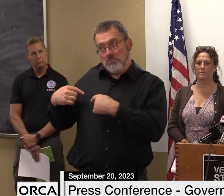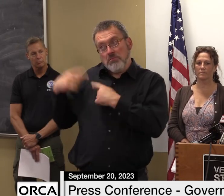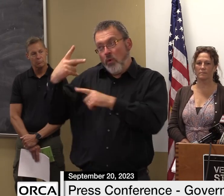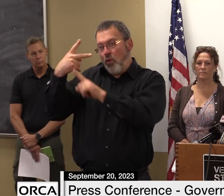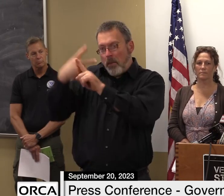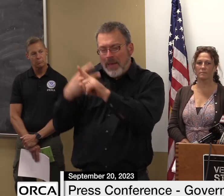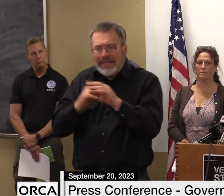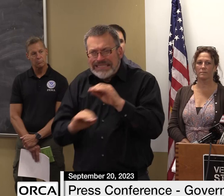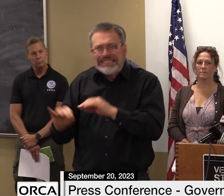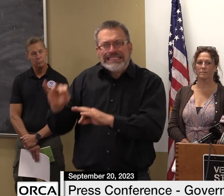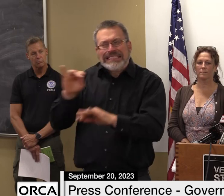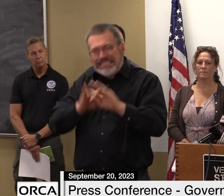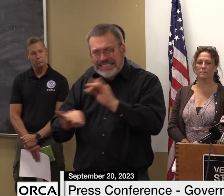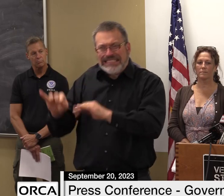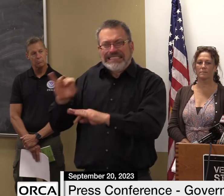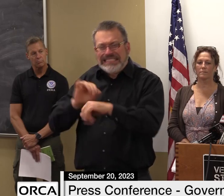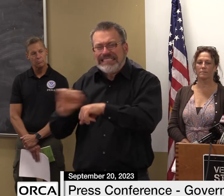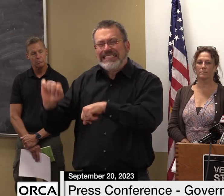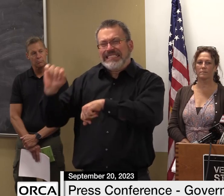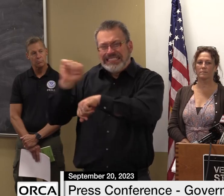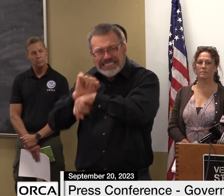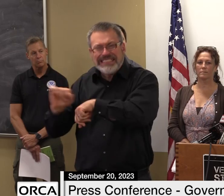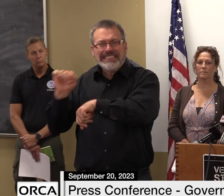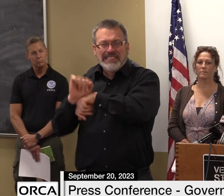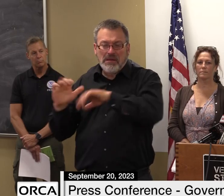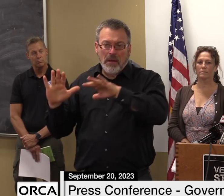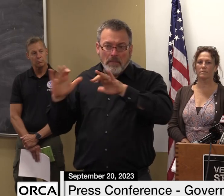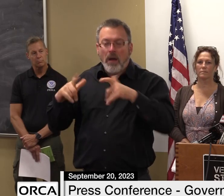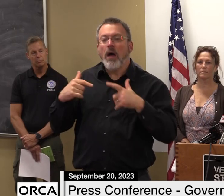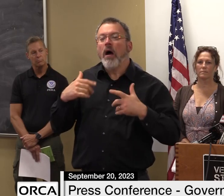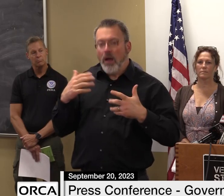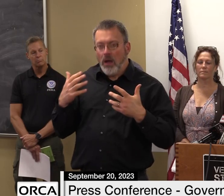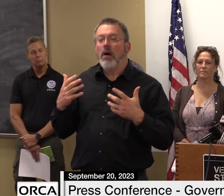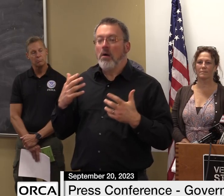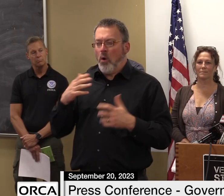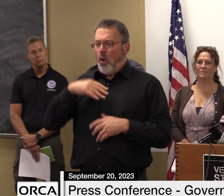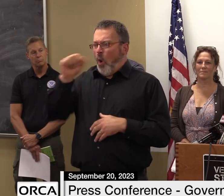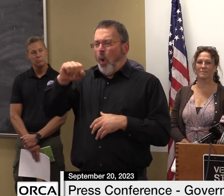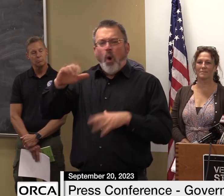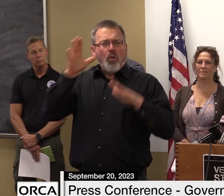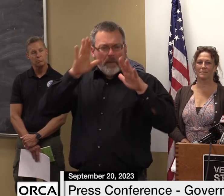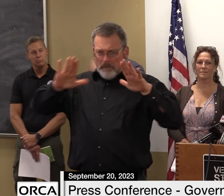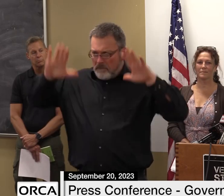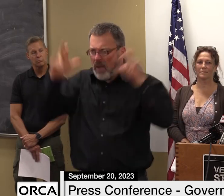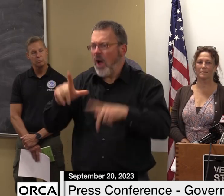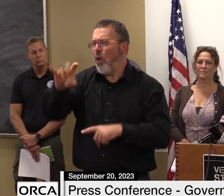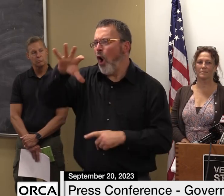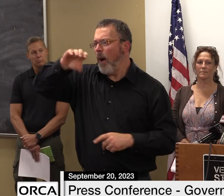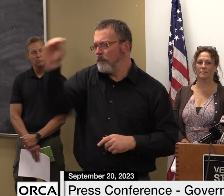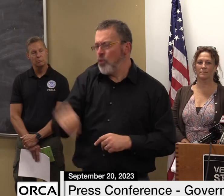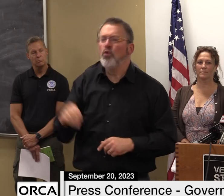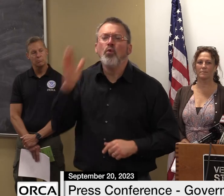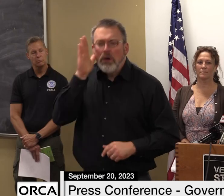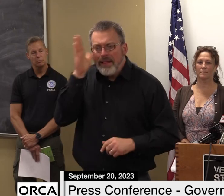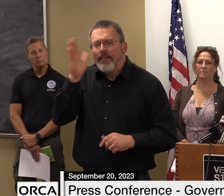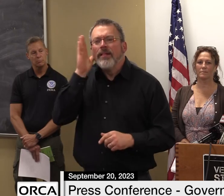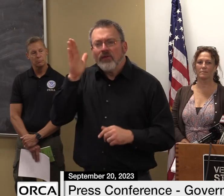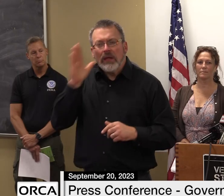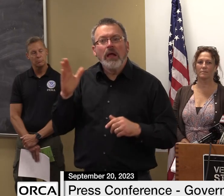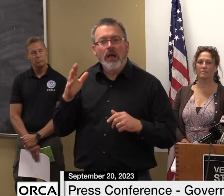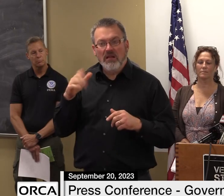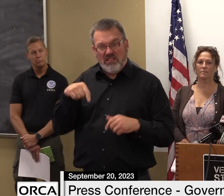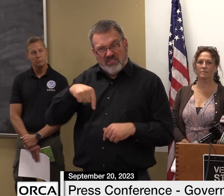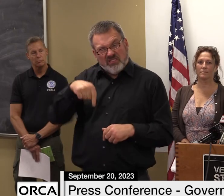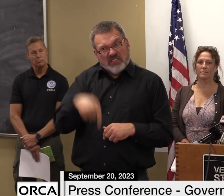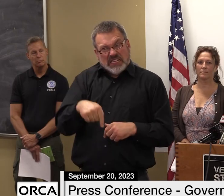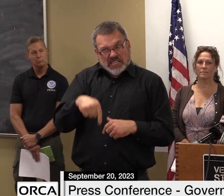able to completely recover, and we have gained so much more out of this process. We know